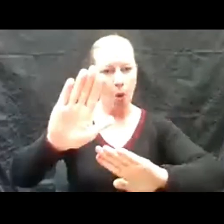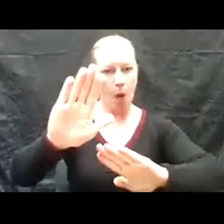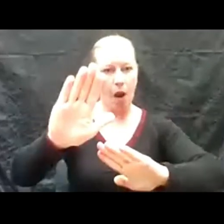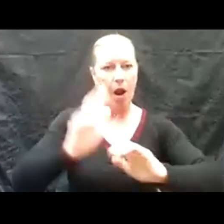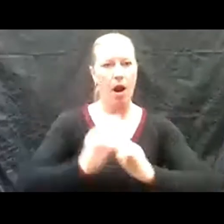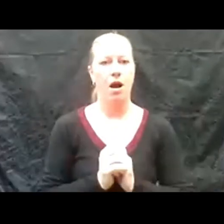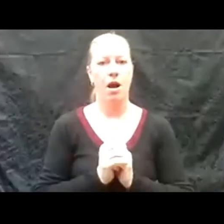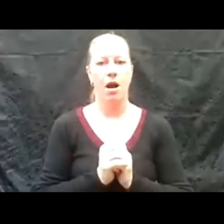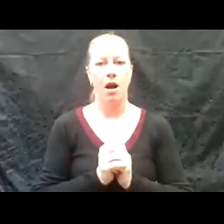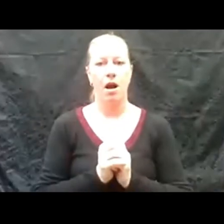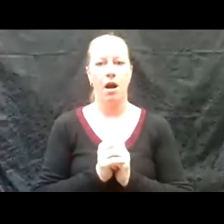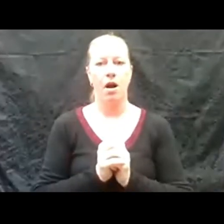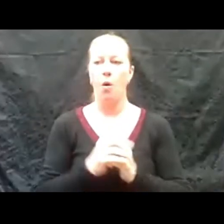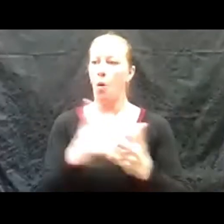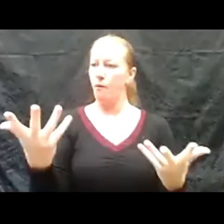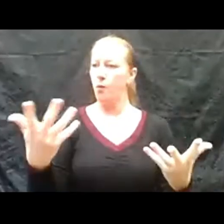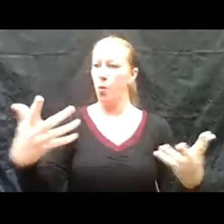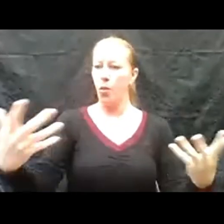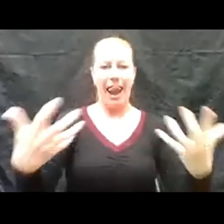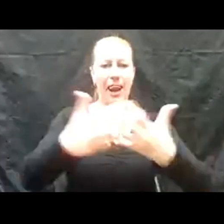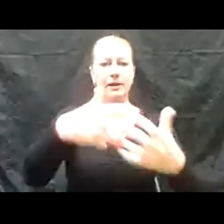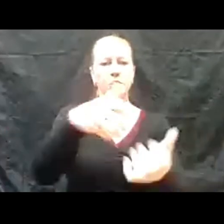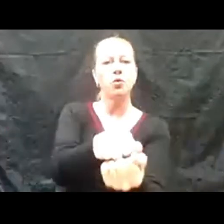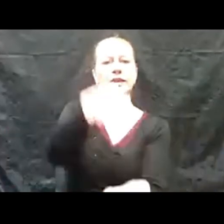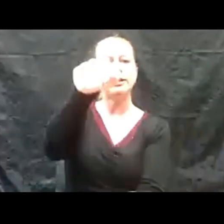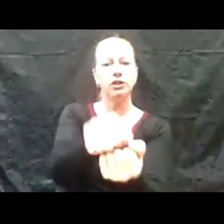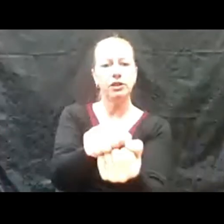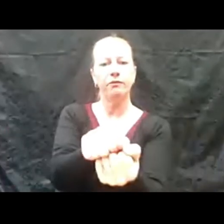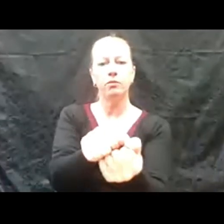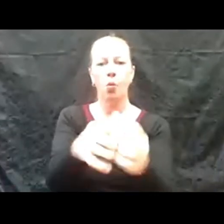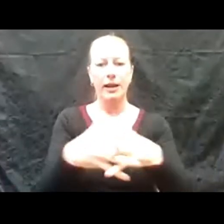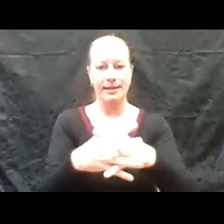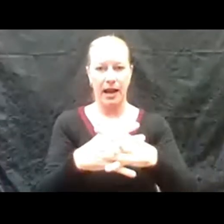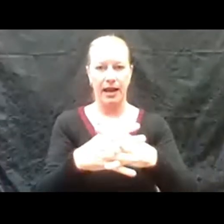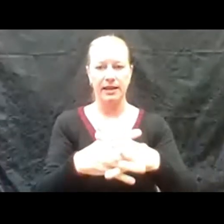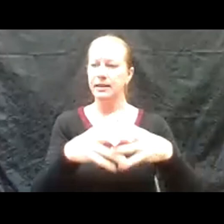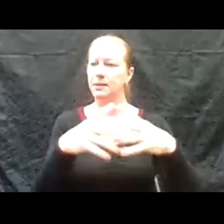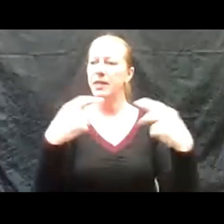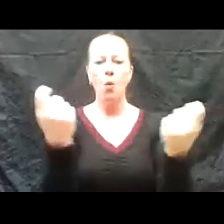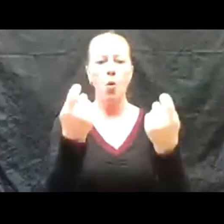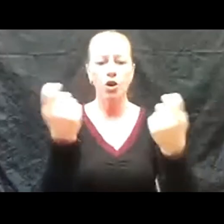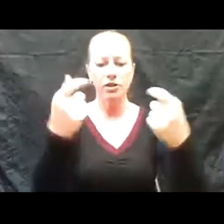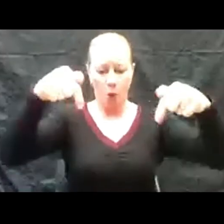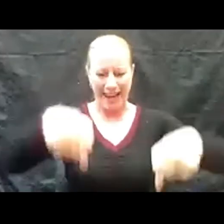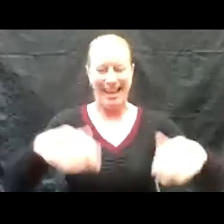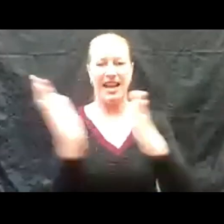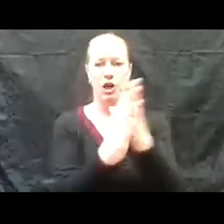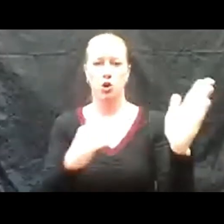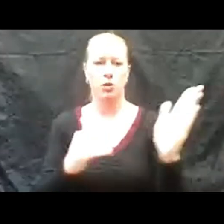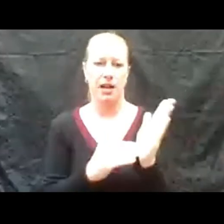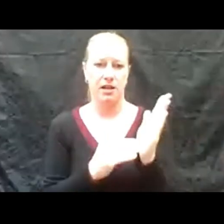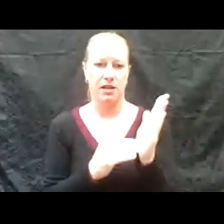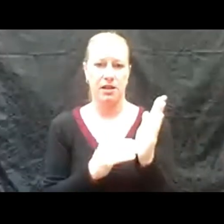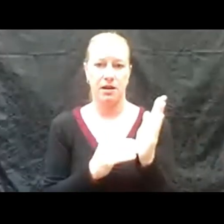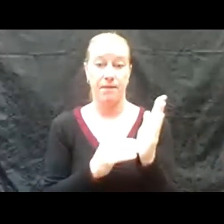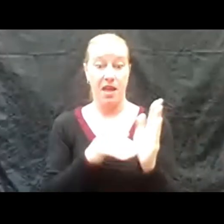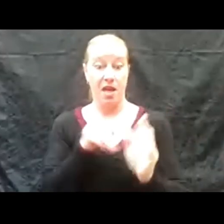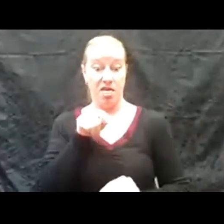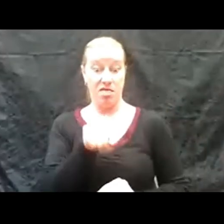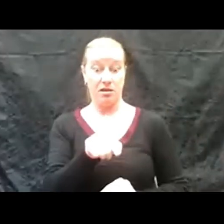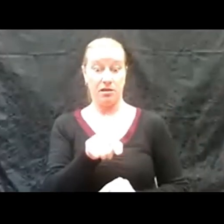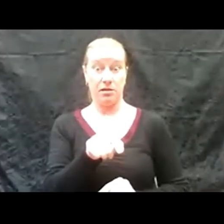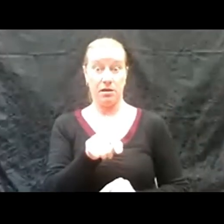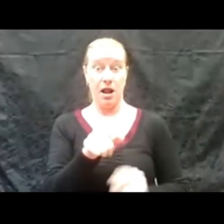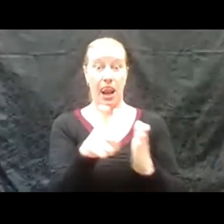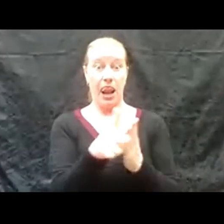works for Te Tiriti o Waitangi. We need to make something that works here. And this piece of work that's